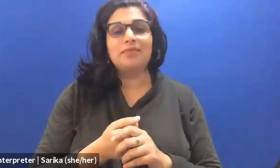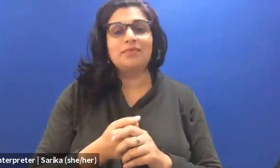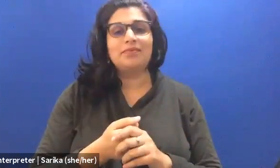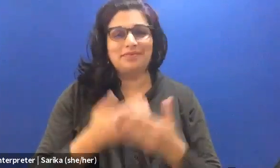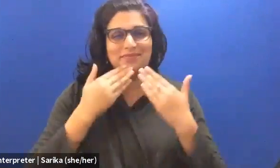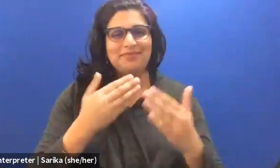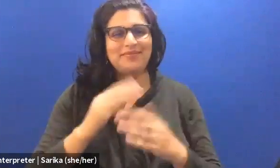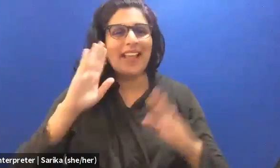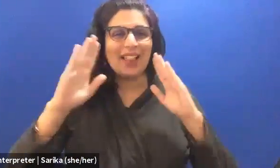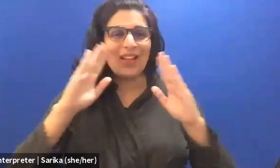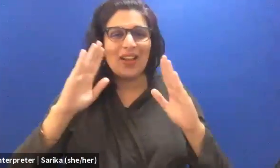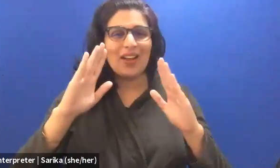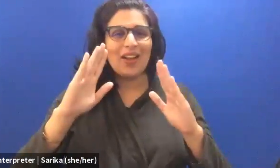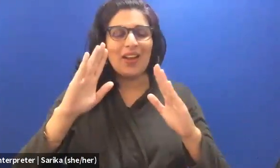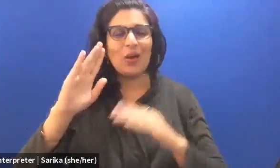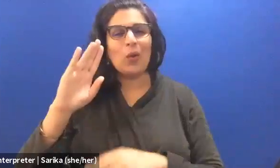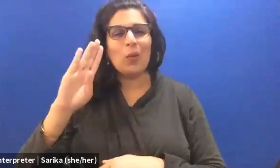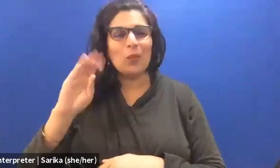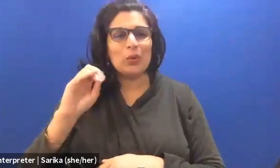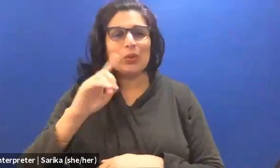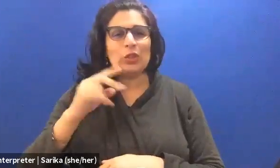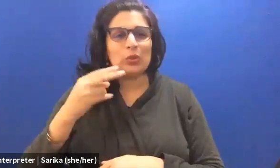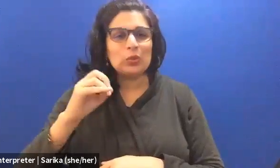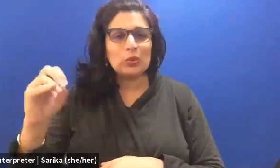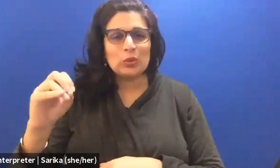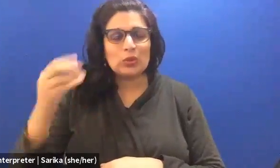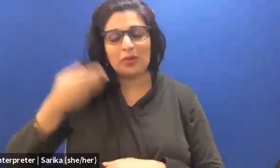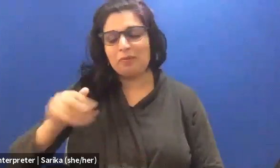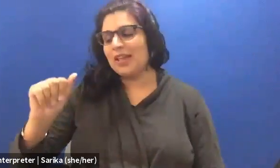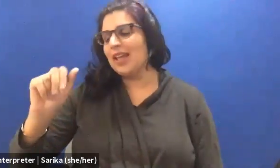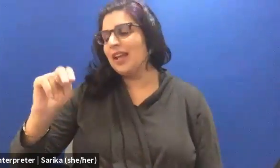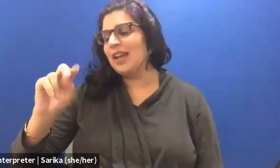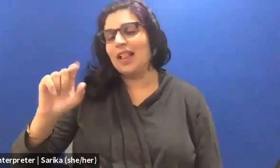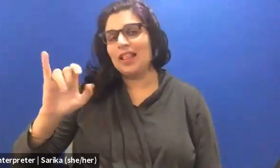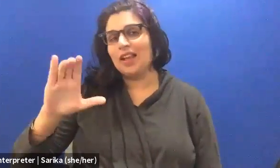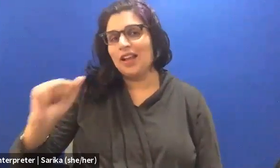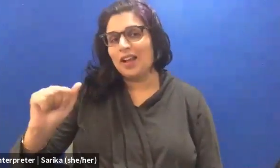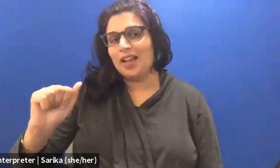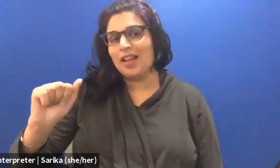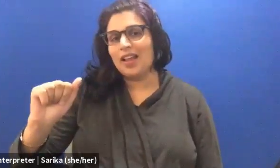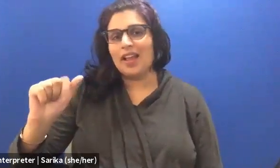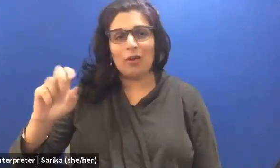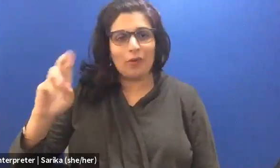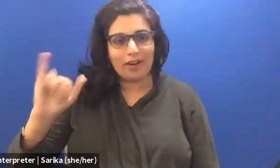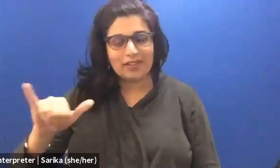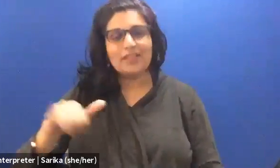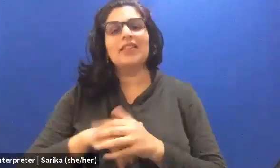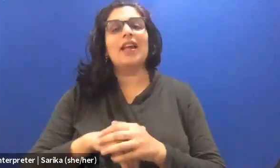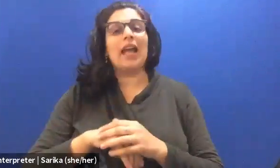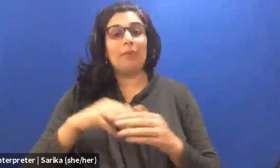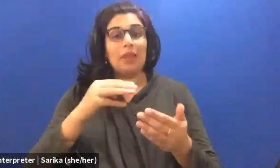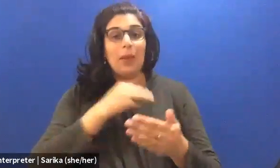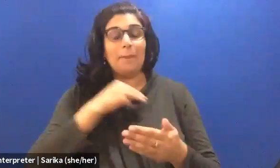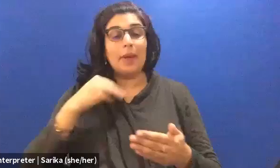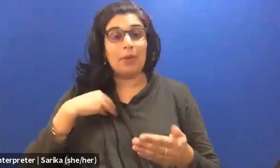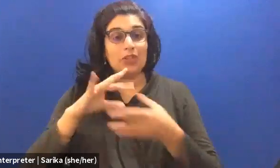Thank you. Hello, yeah, bonjour everyone. My name is Angelica O'Leary. I am the Membership and Outreach Coordinator here at MIWSAC, and I'll be here